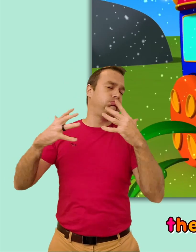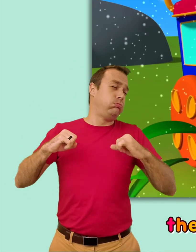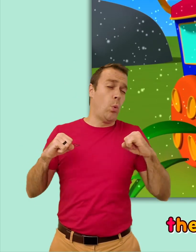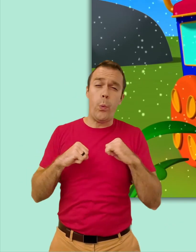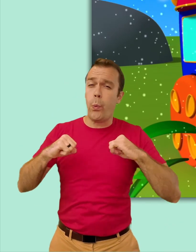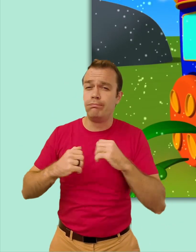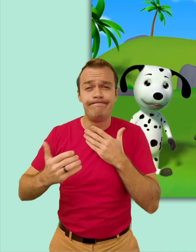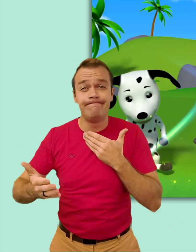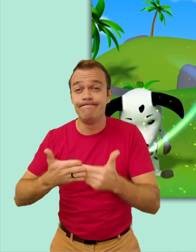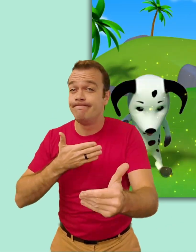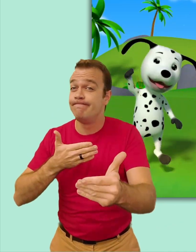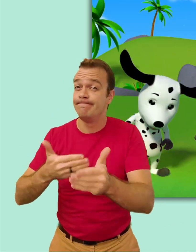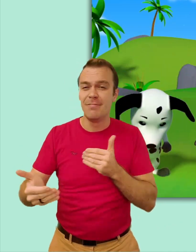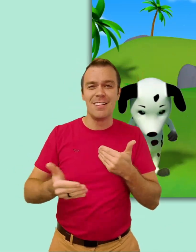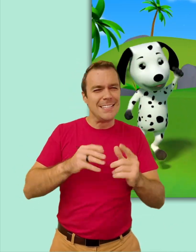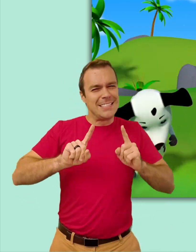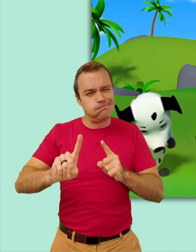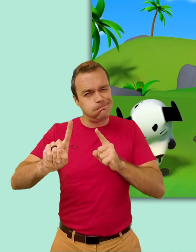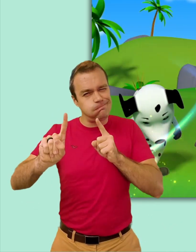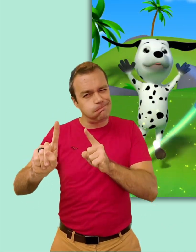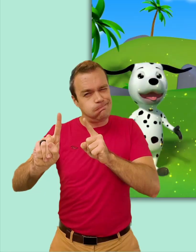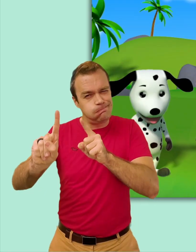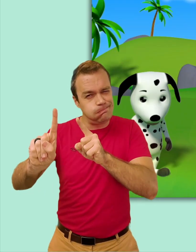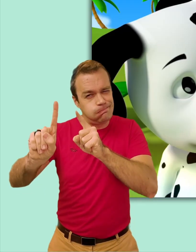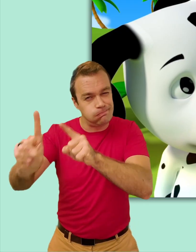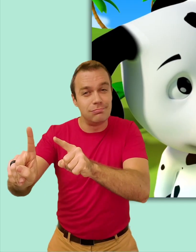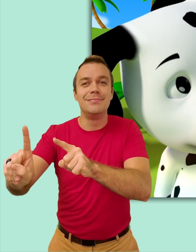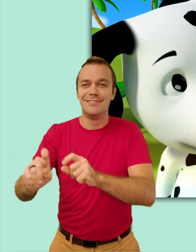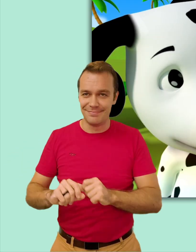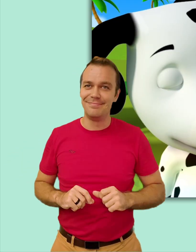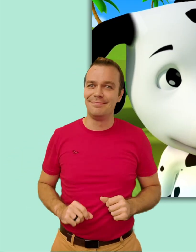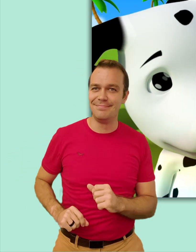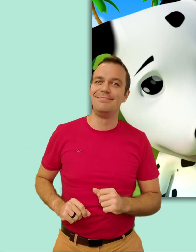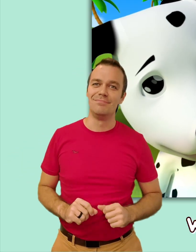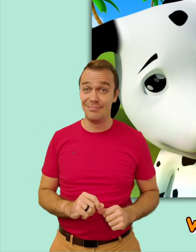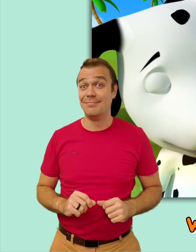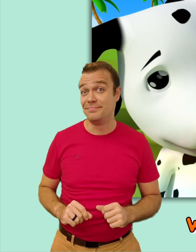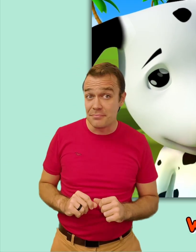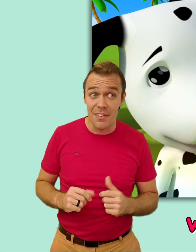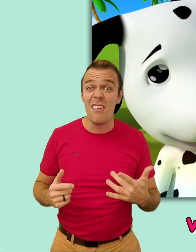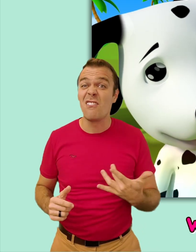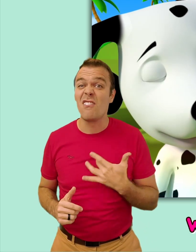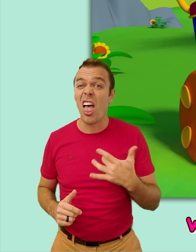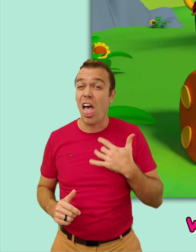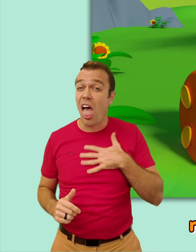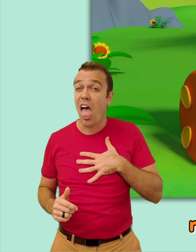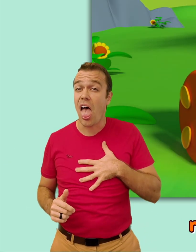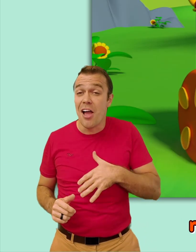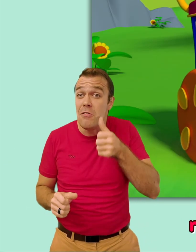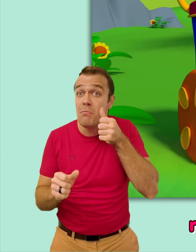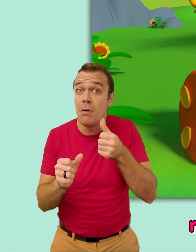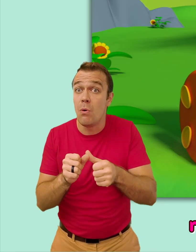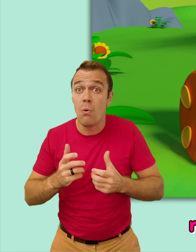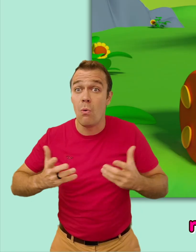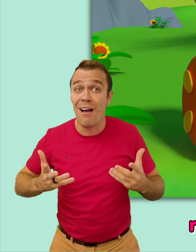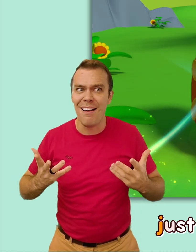snow. We go, we go, we go. When you're feeling bad, remember